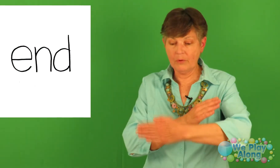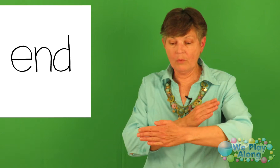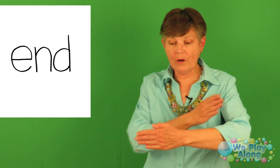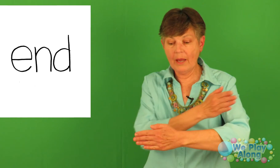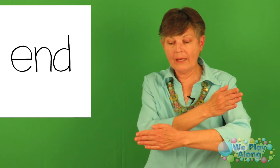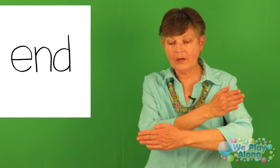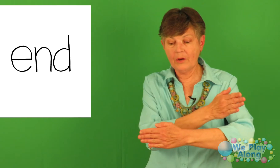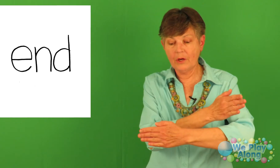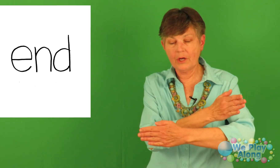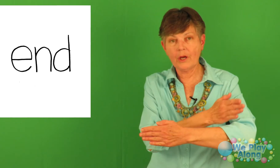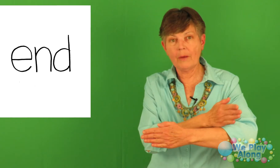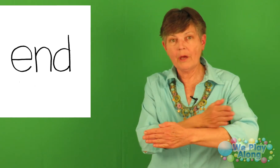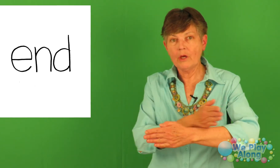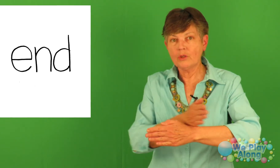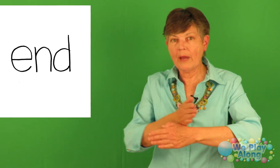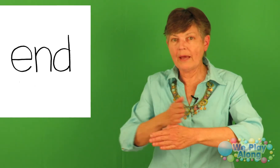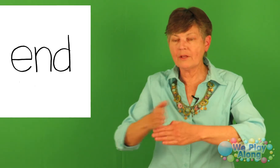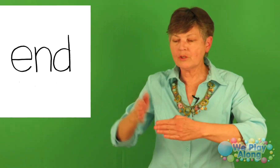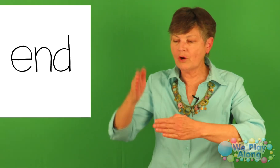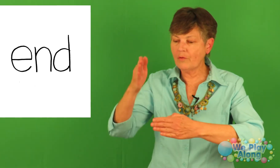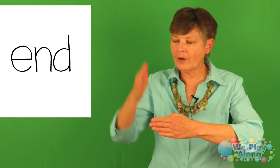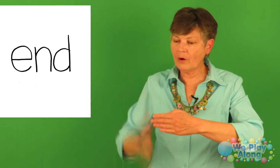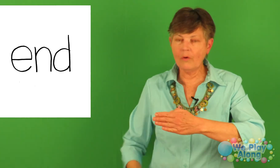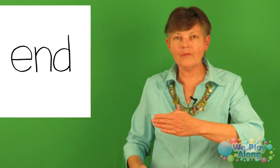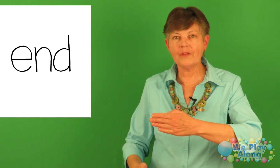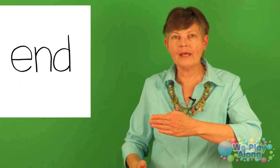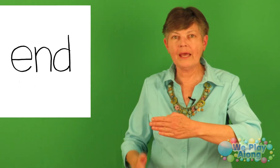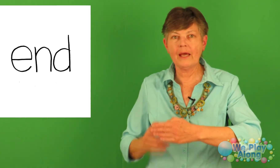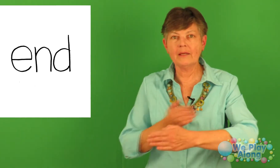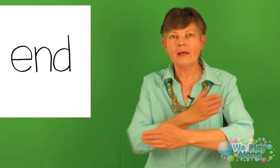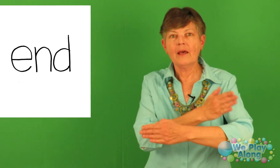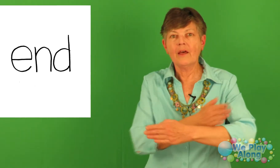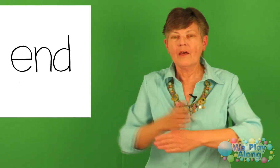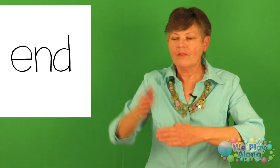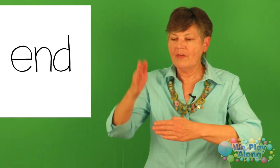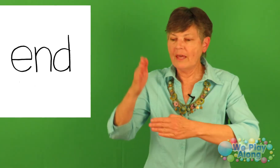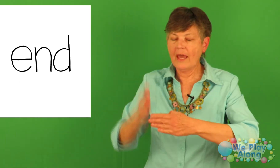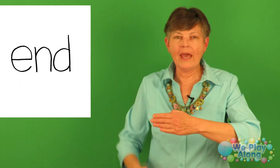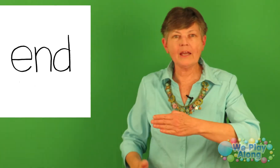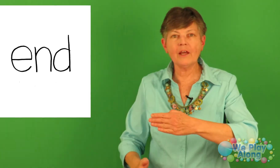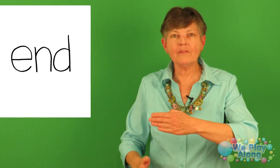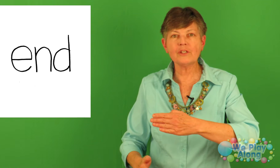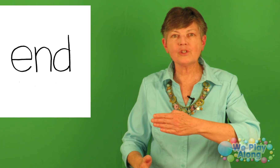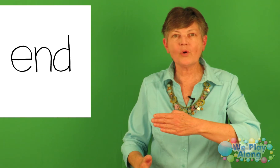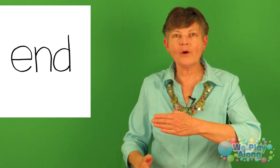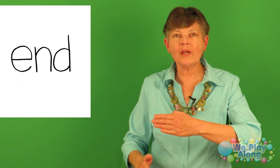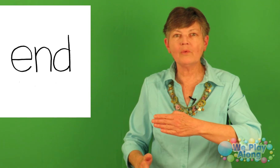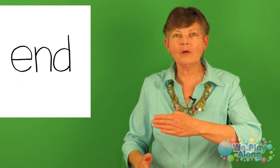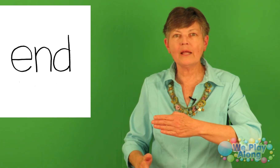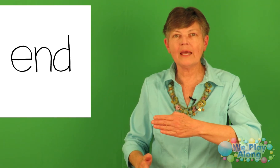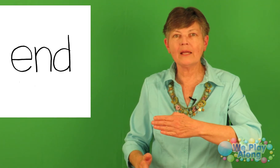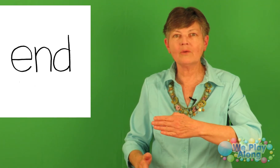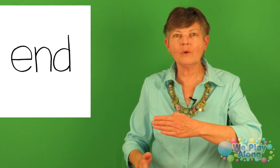one hand here and you're going to come drag this over and go over to the end. The end of the story will end